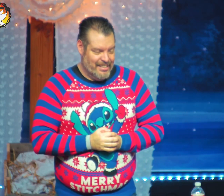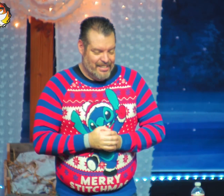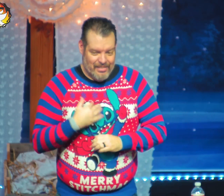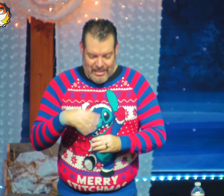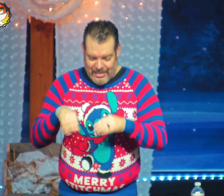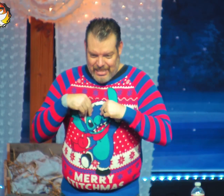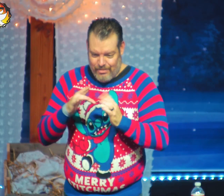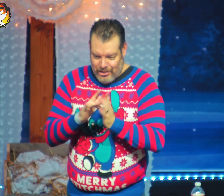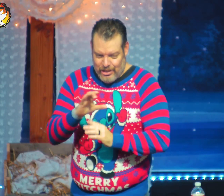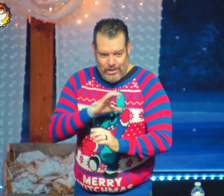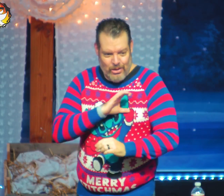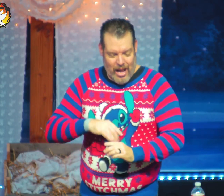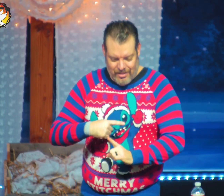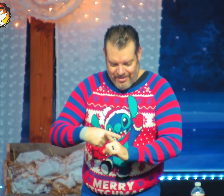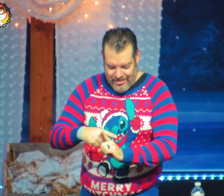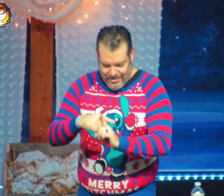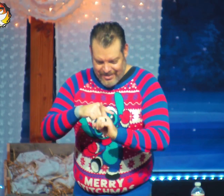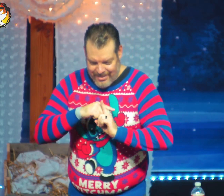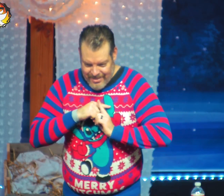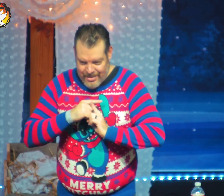through Jesus Christ.